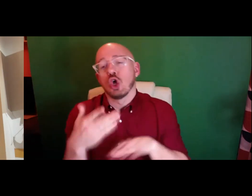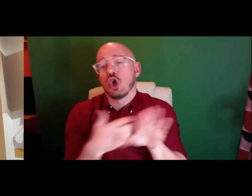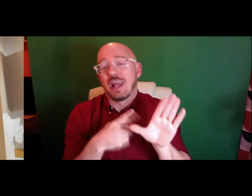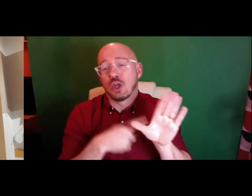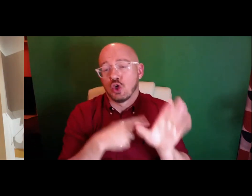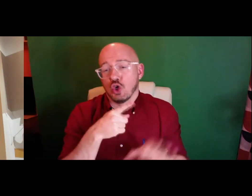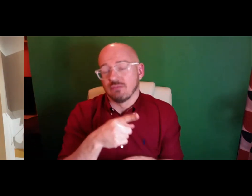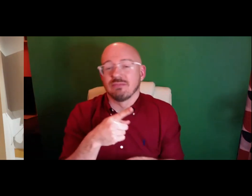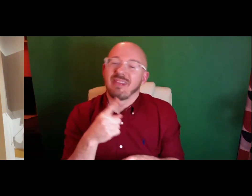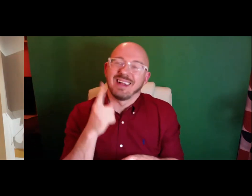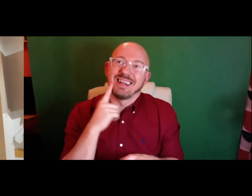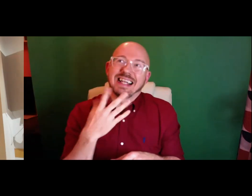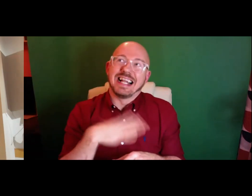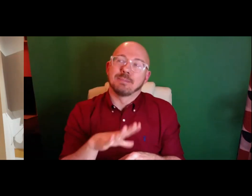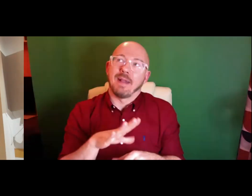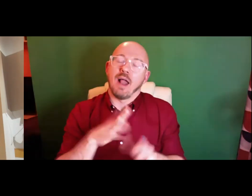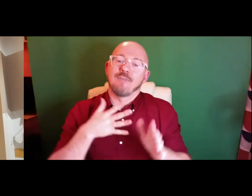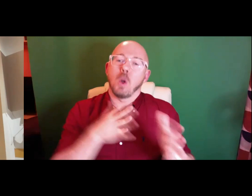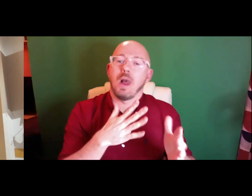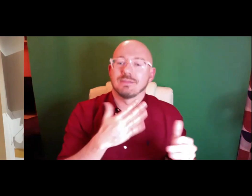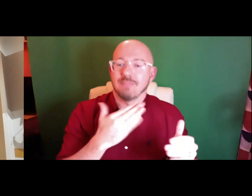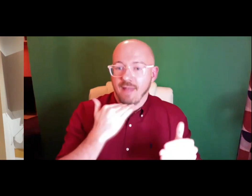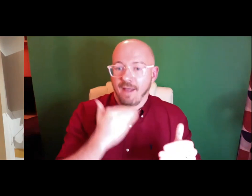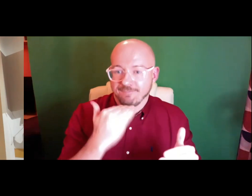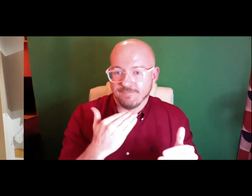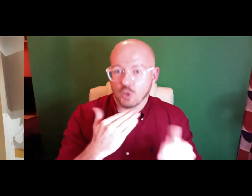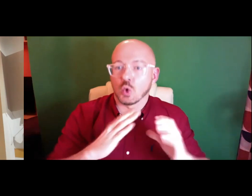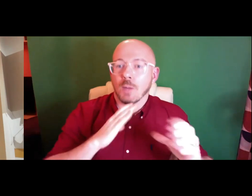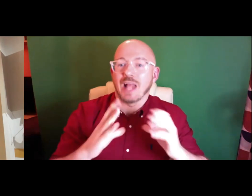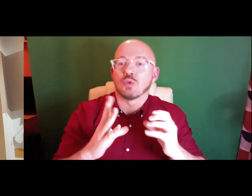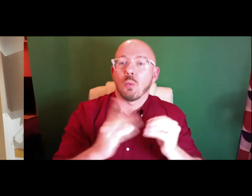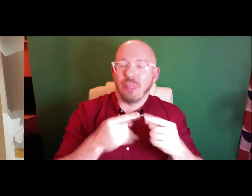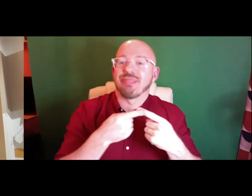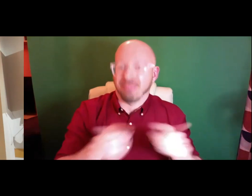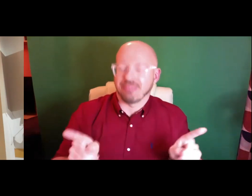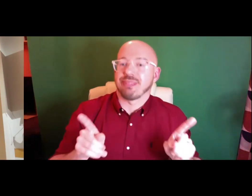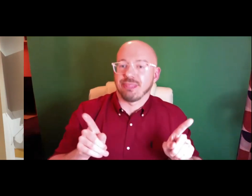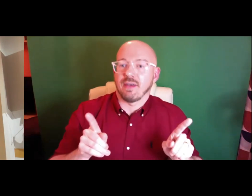how fluent is fluent, if you like. And when we consider the early years,